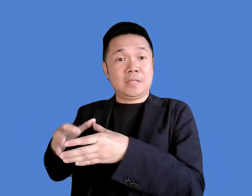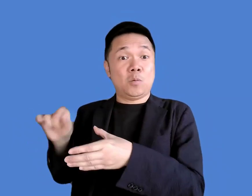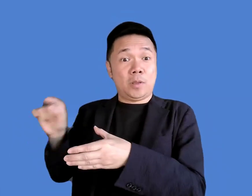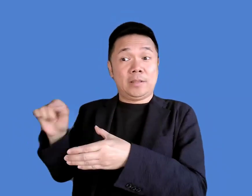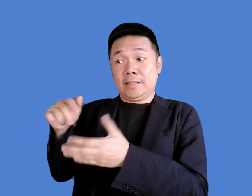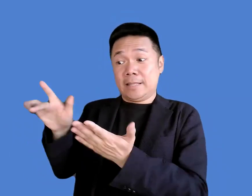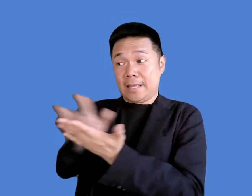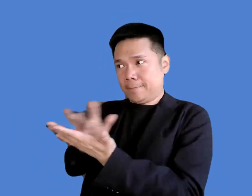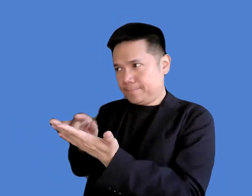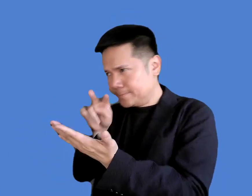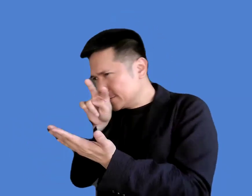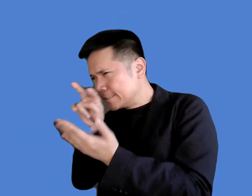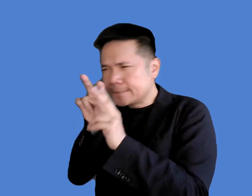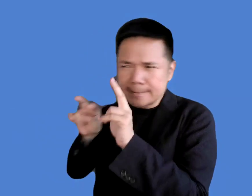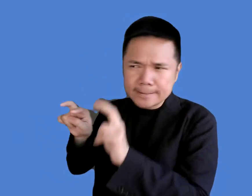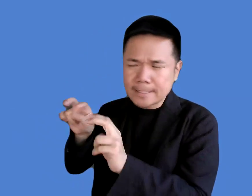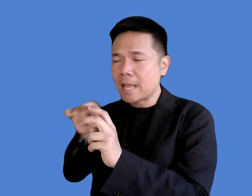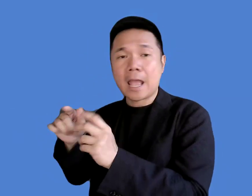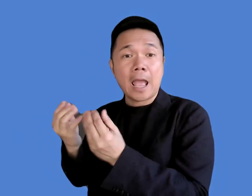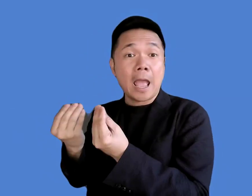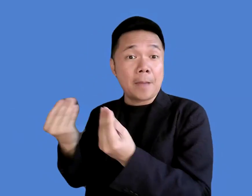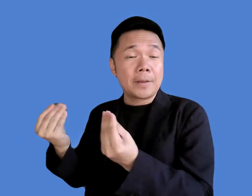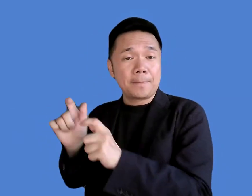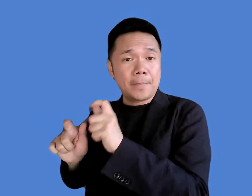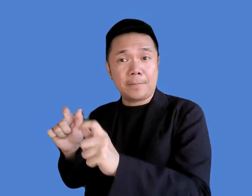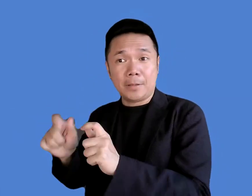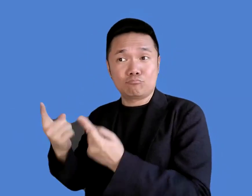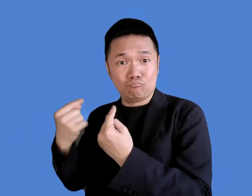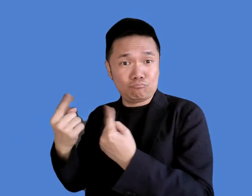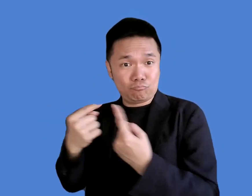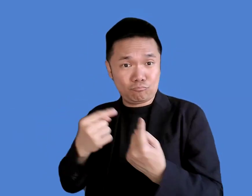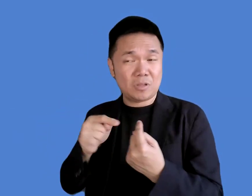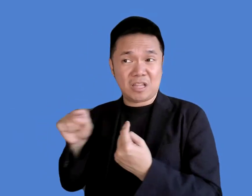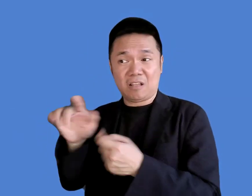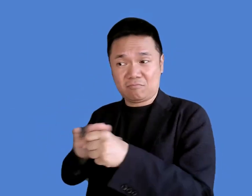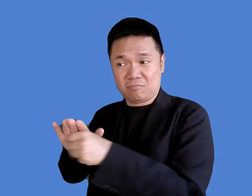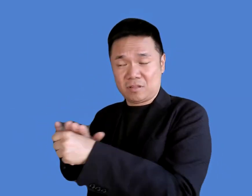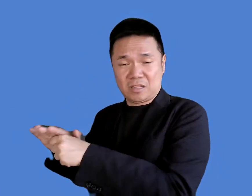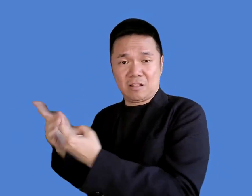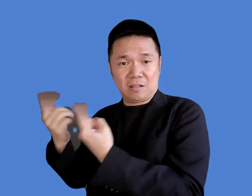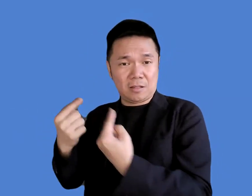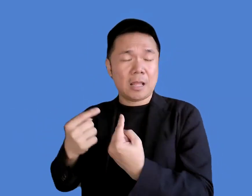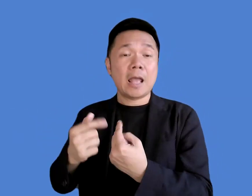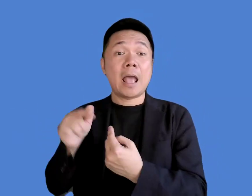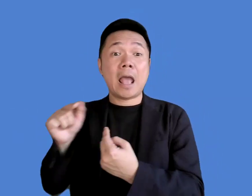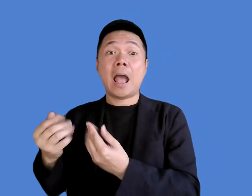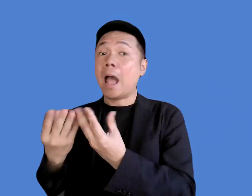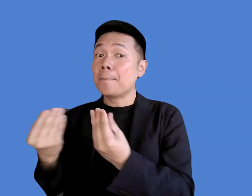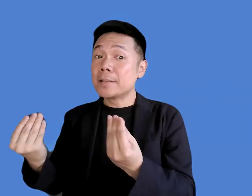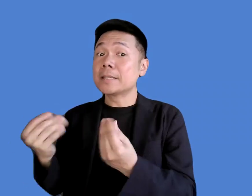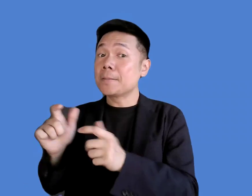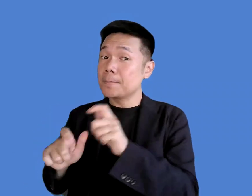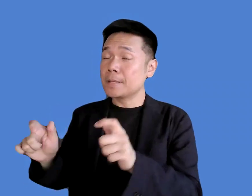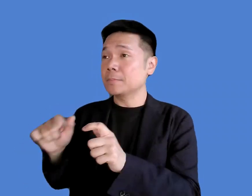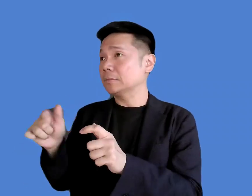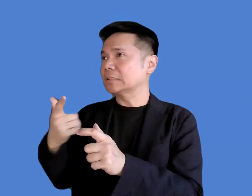we're tracking to see how many customers have come into the place and in the area, and how many people have they been able to help